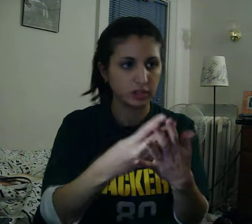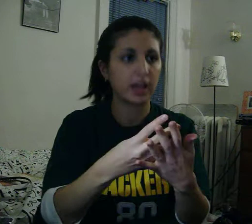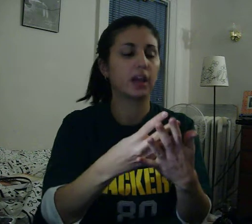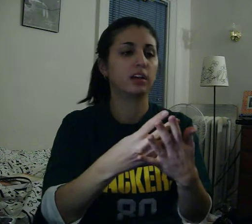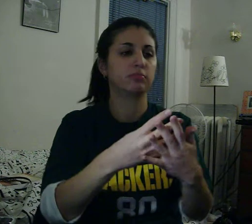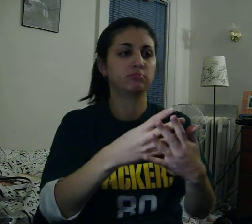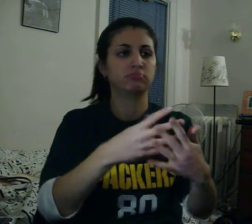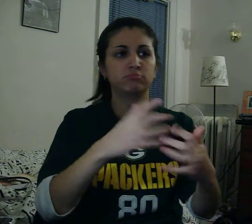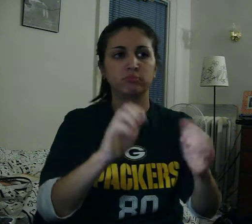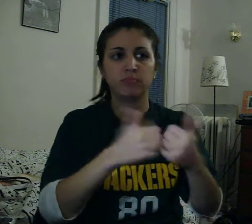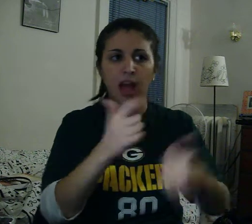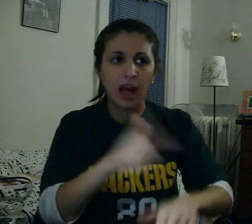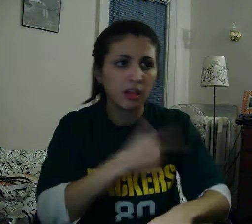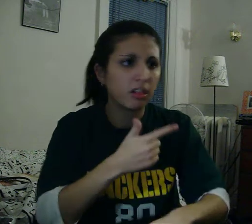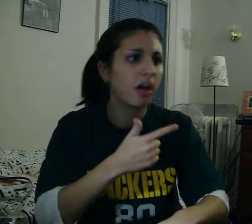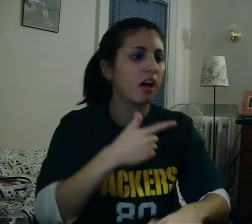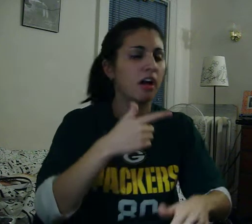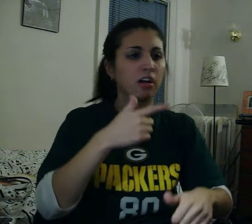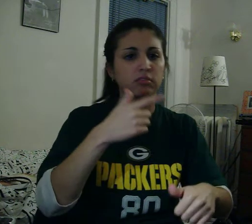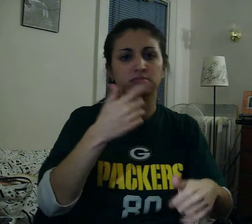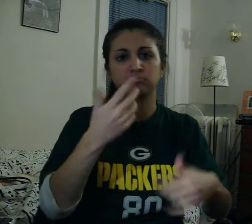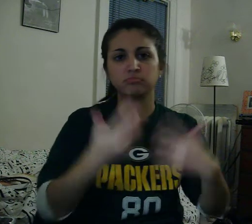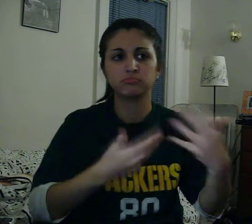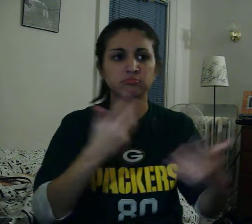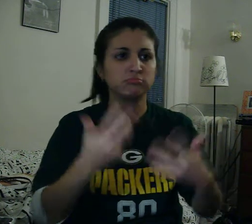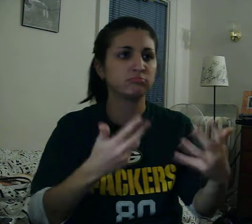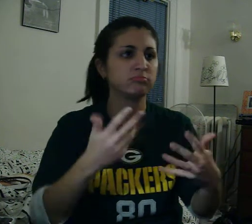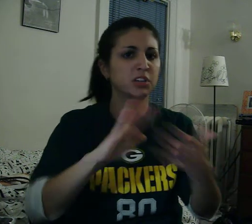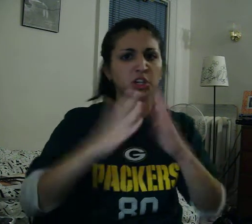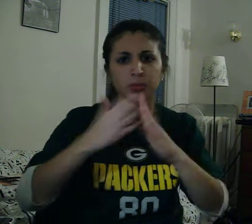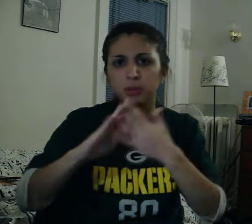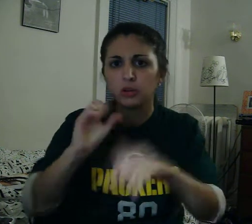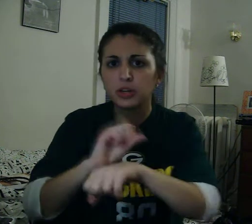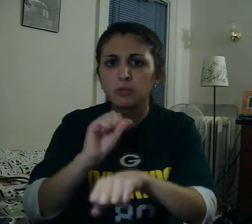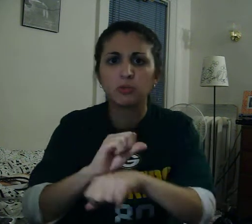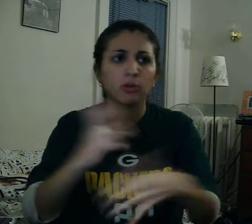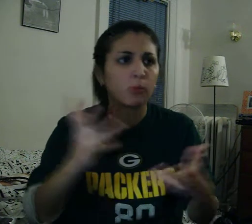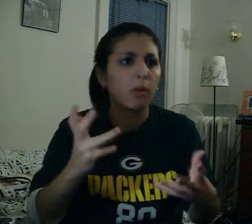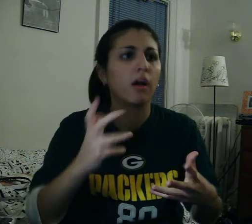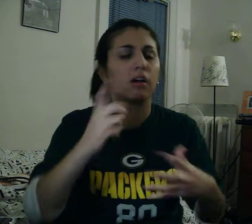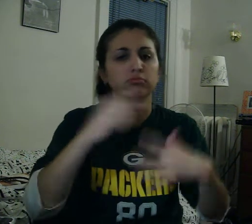or whatever correctional facility for the time he is sentenced and released on parole.